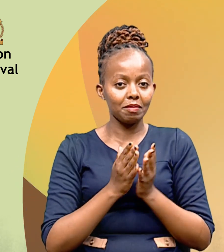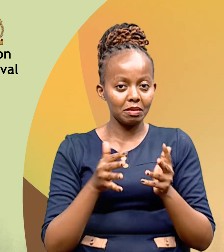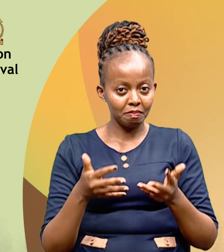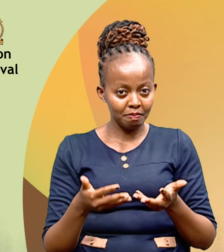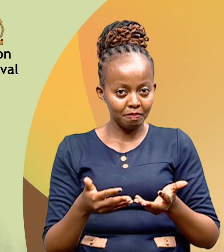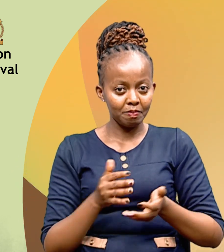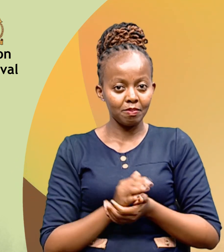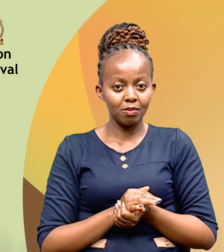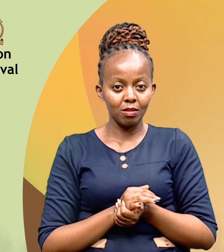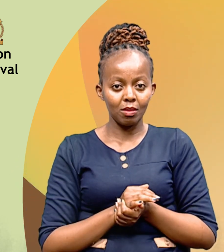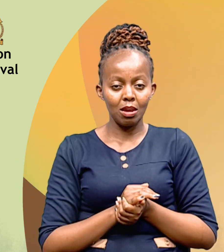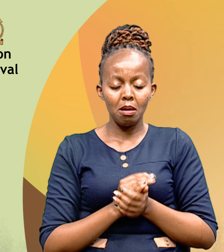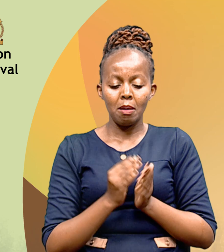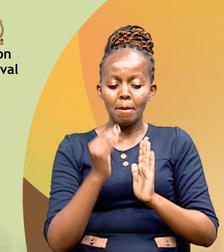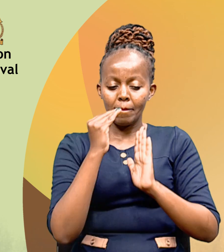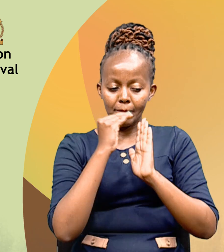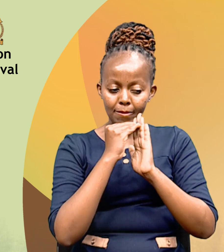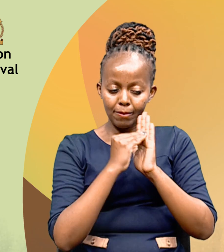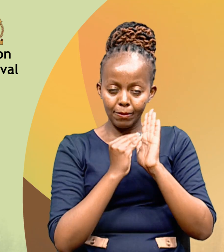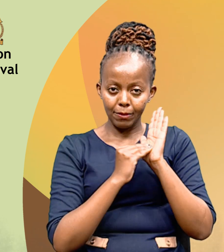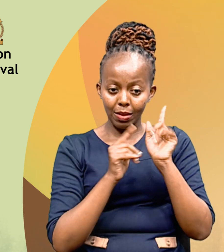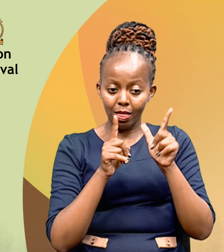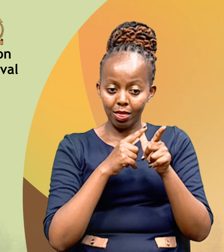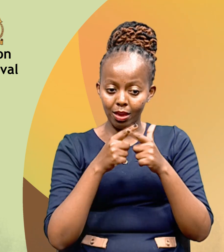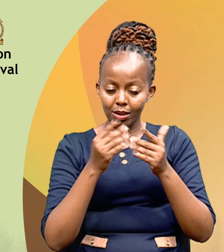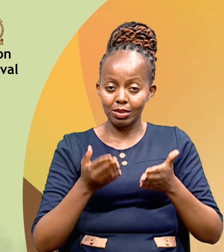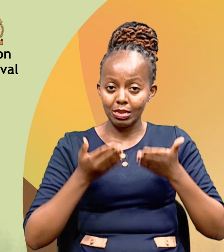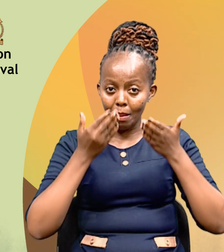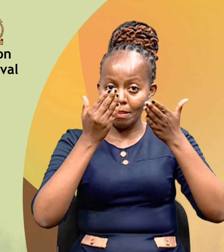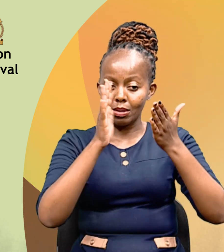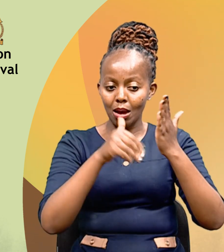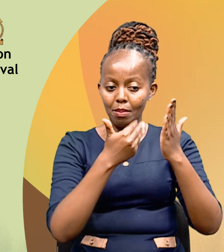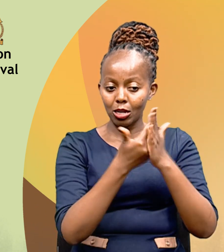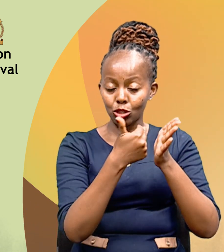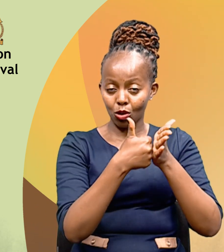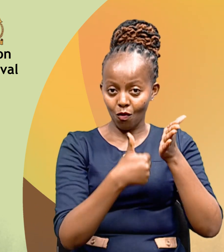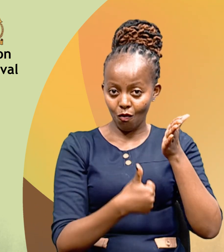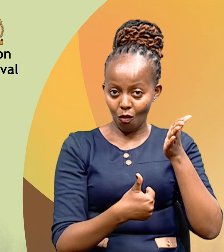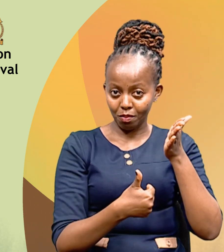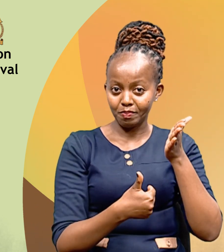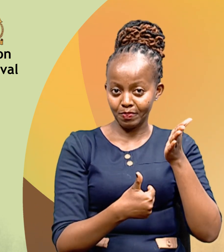is fill and submit the application form,